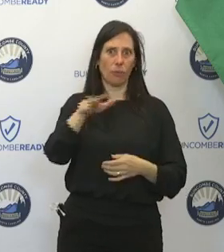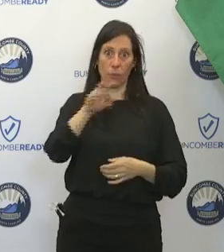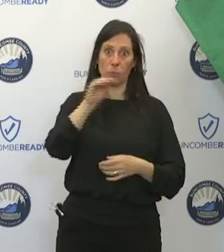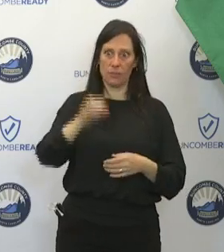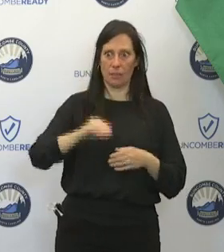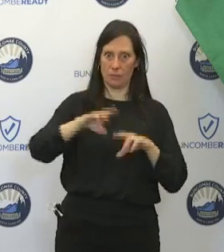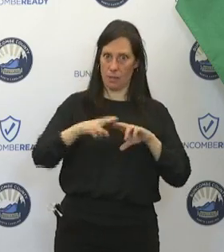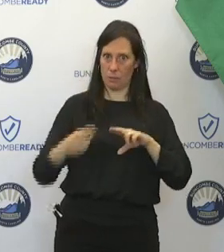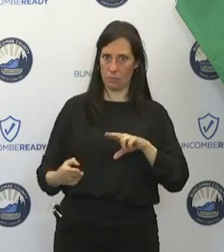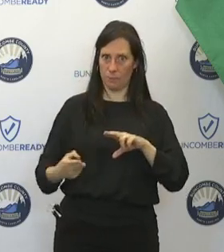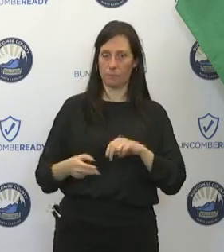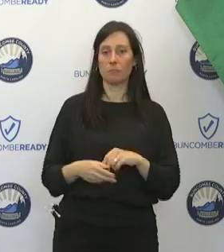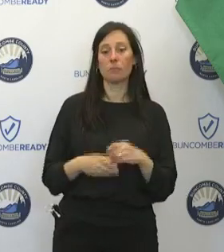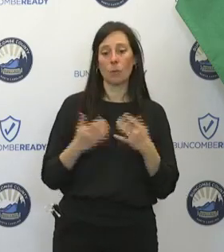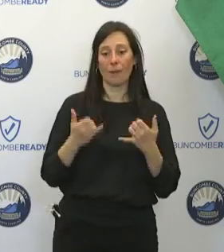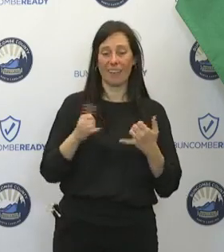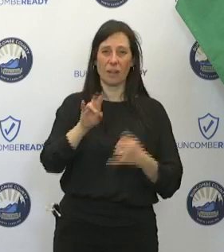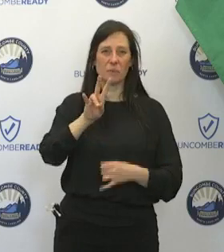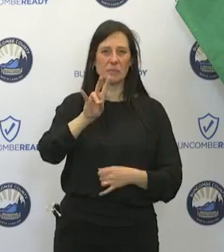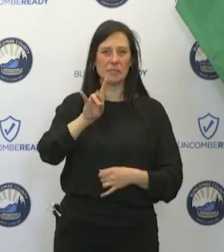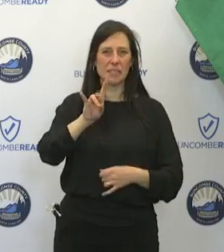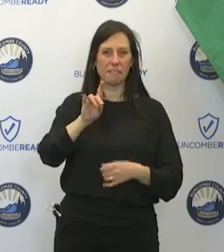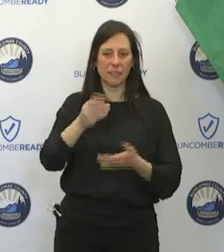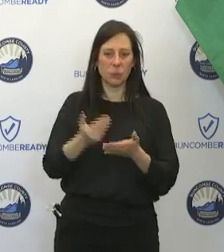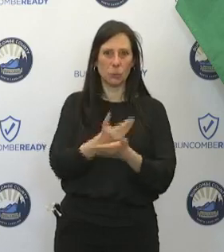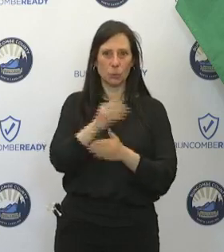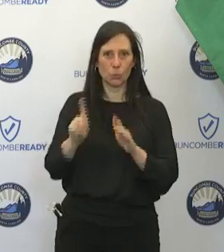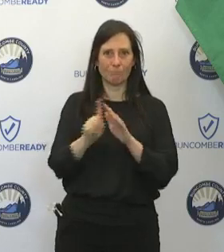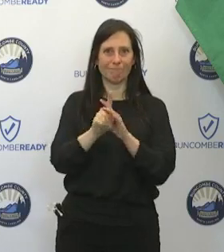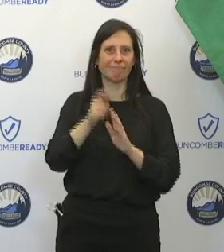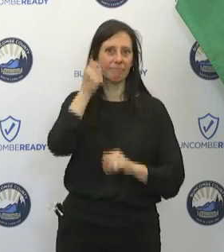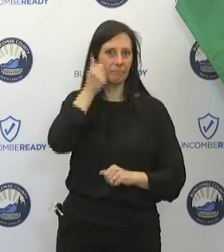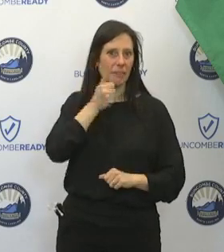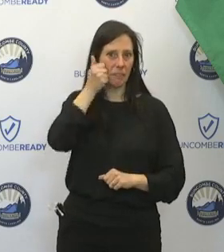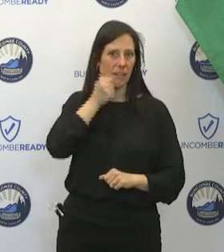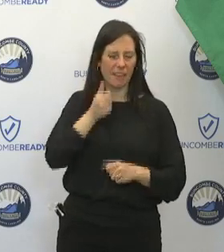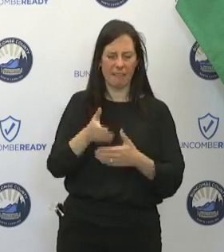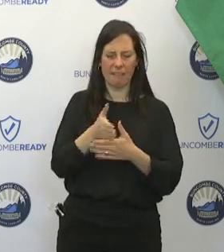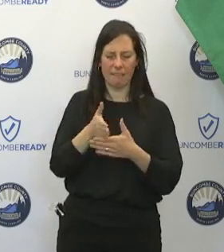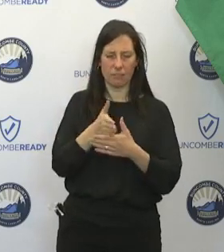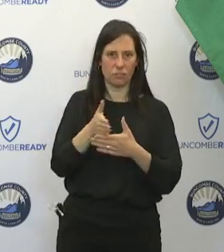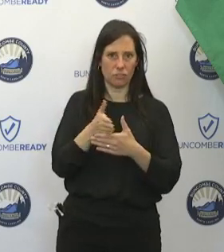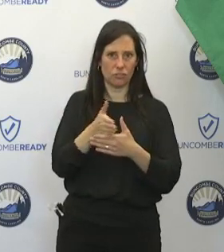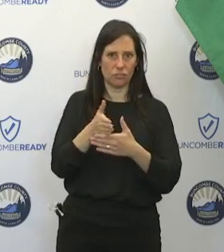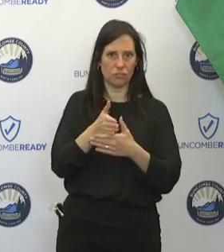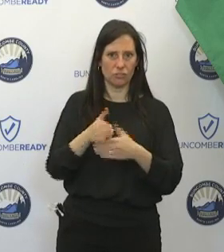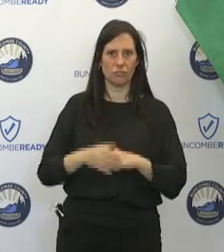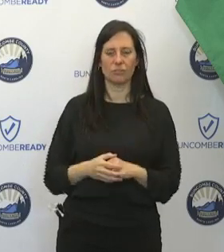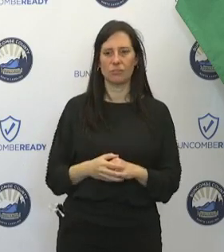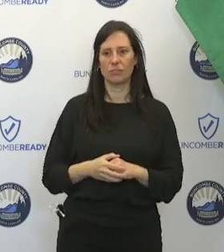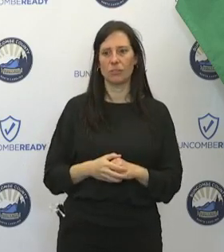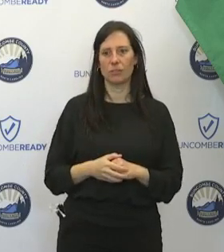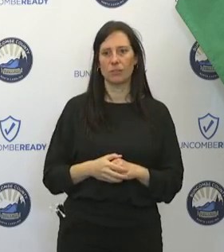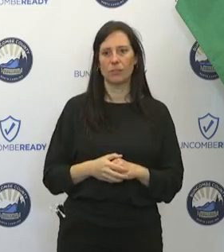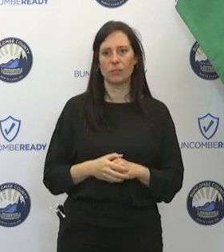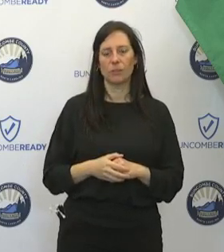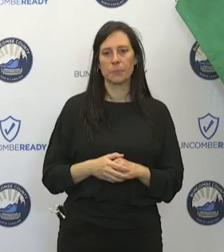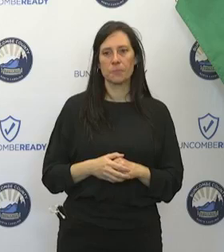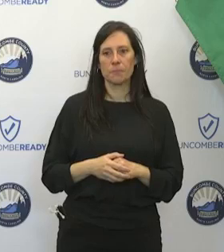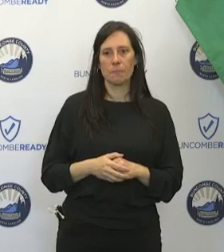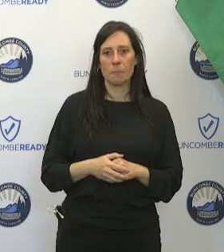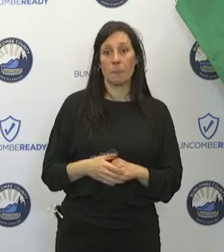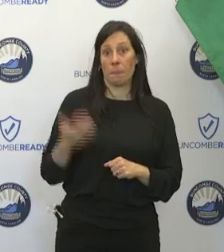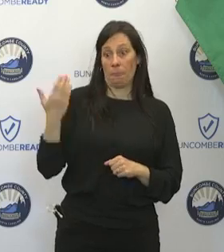Currently, we are seeing about 70 new cases per day on average in our public health workflow. This is a decrease